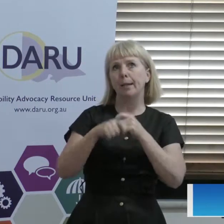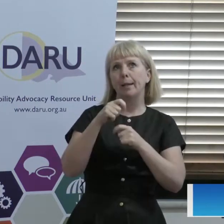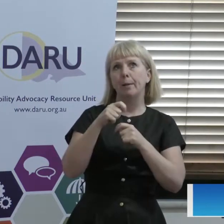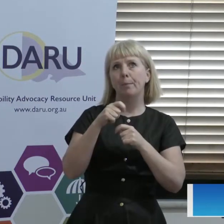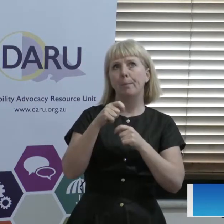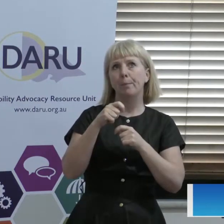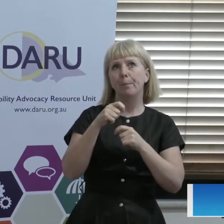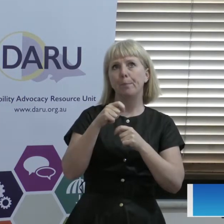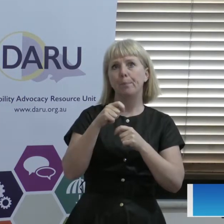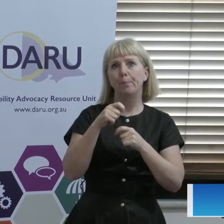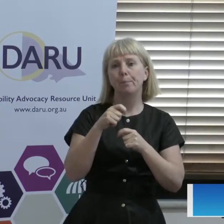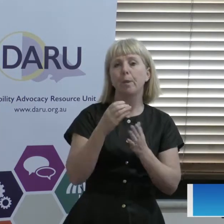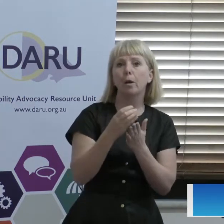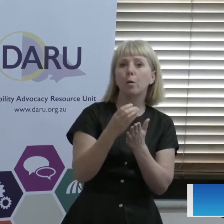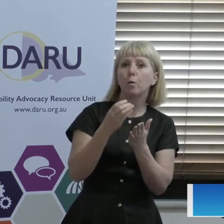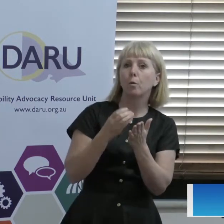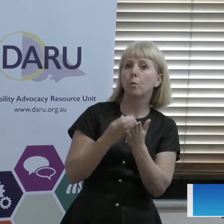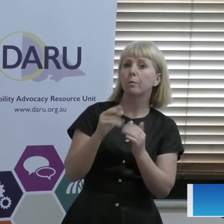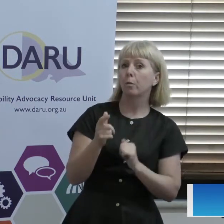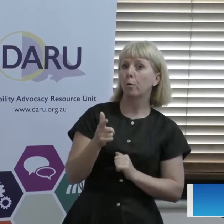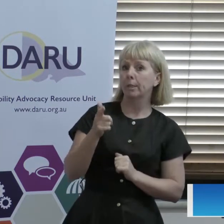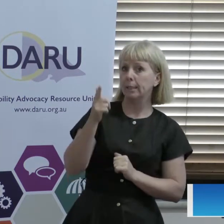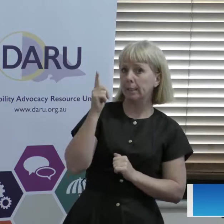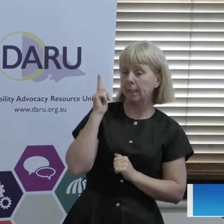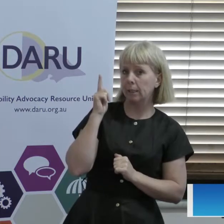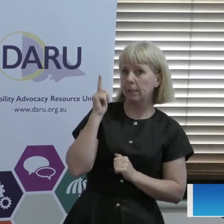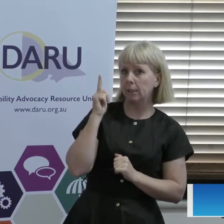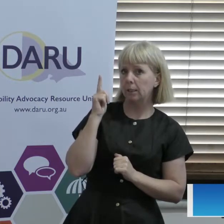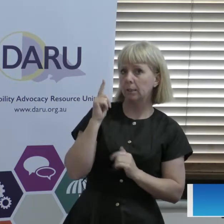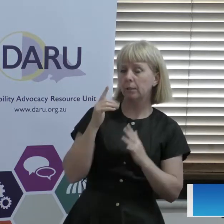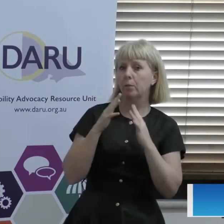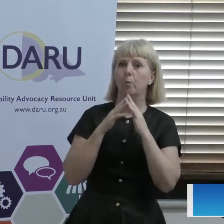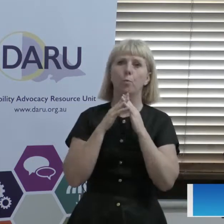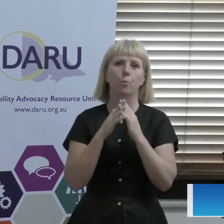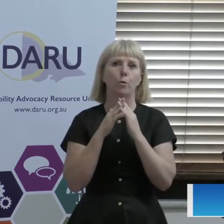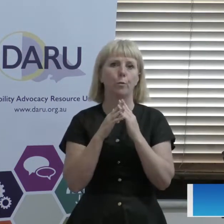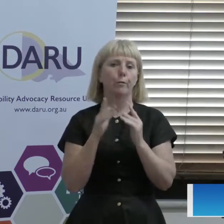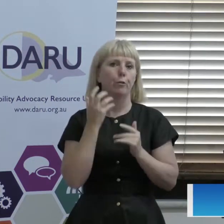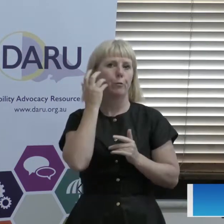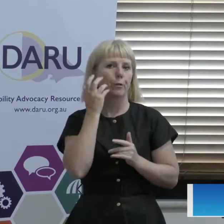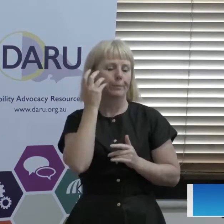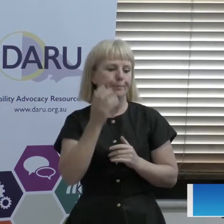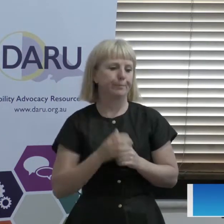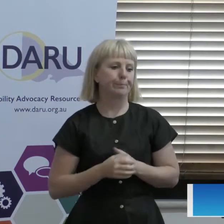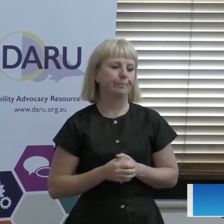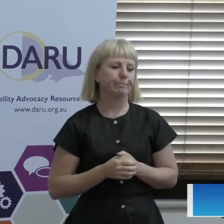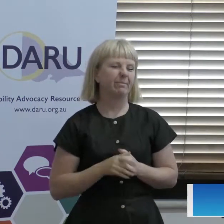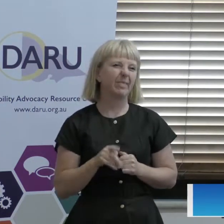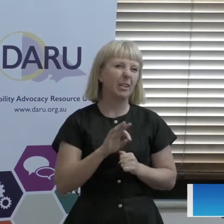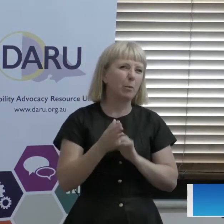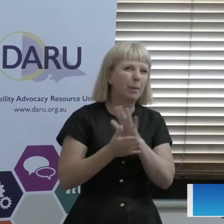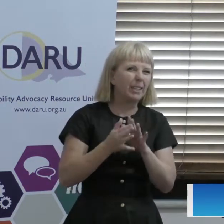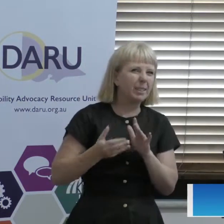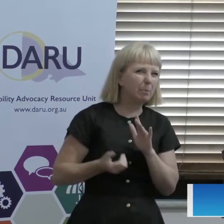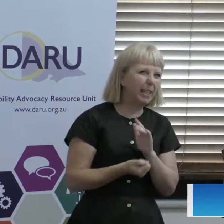professional development course for teachers would be the way to go. That wouldn't necessarily mean it's